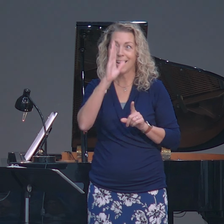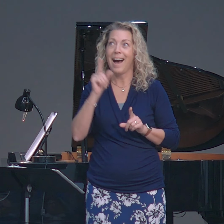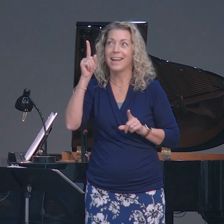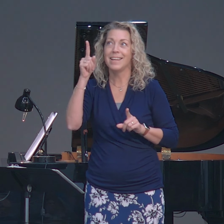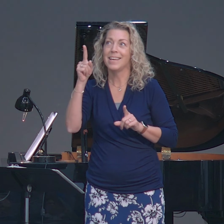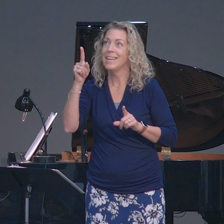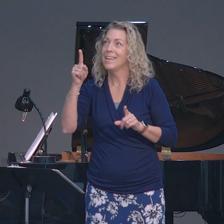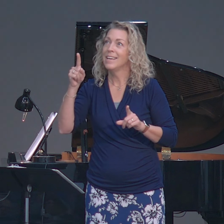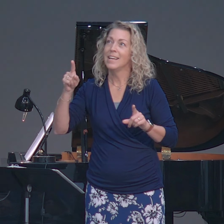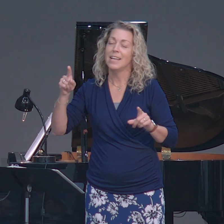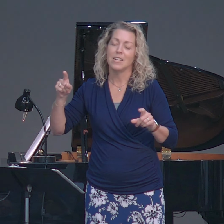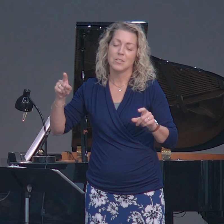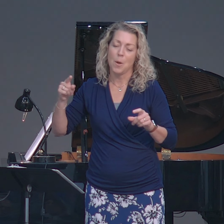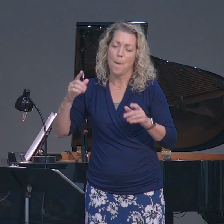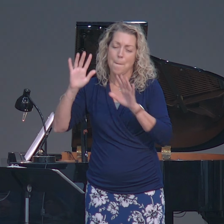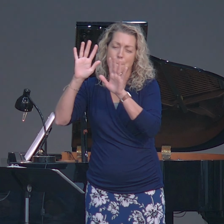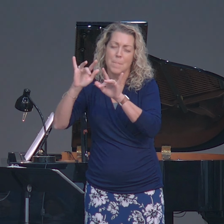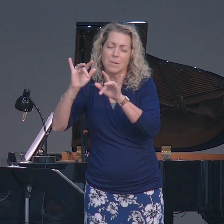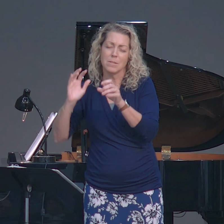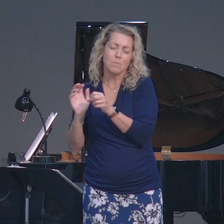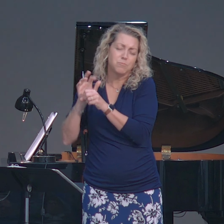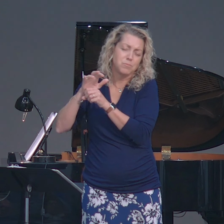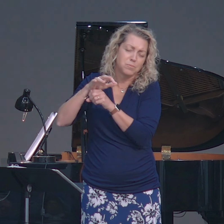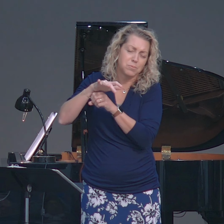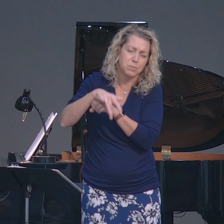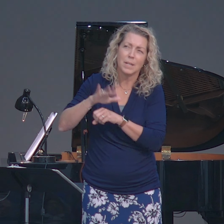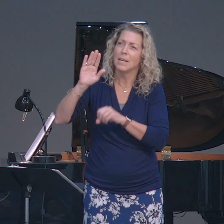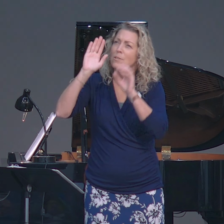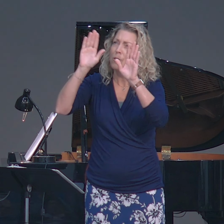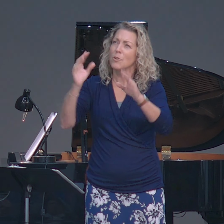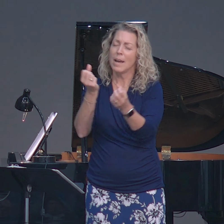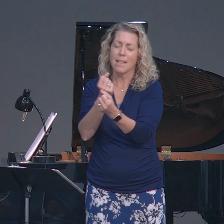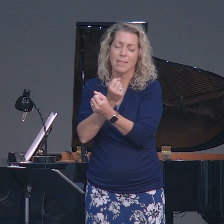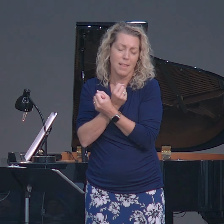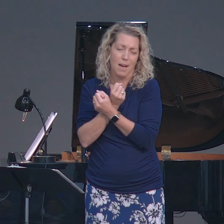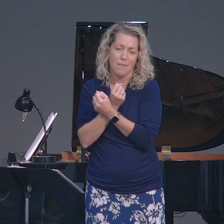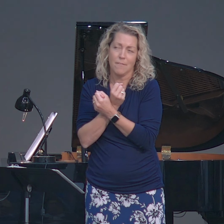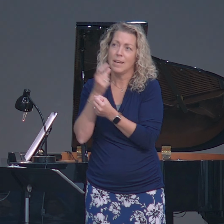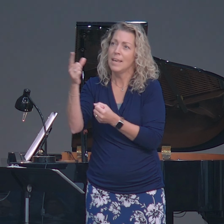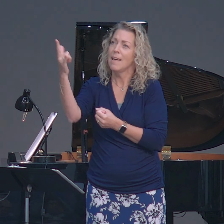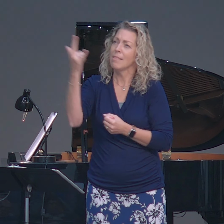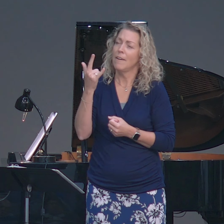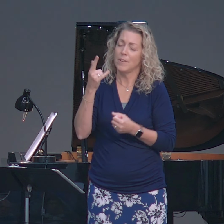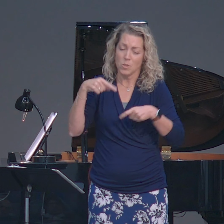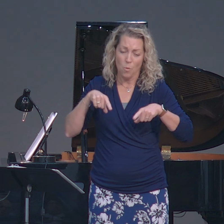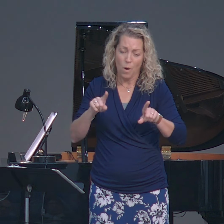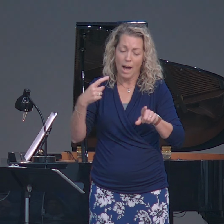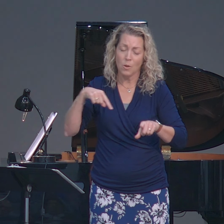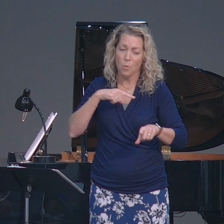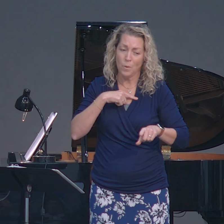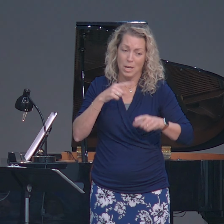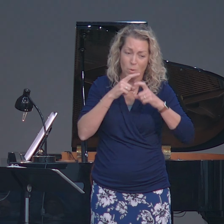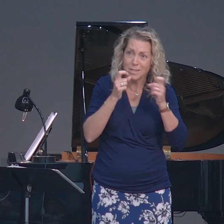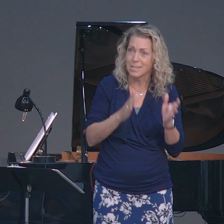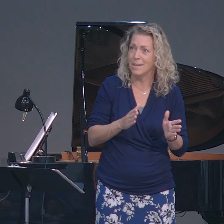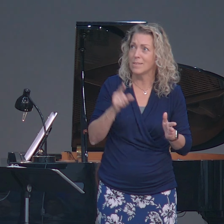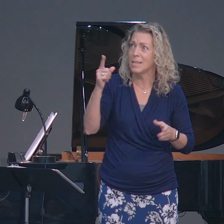in mercy, because of the great love with which he loved us, even when we were dead in our trespasses, made